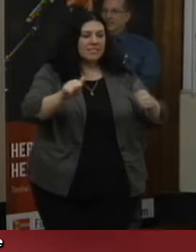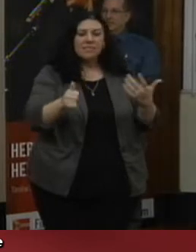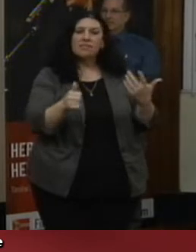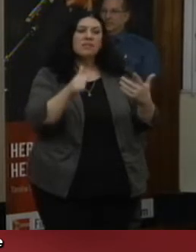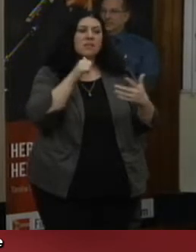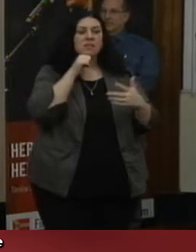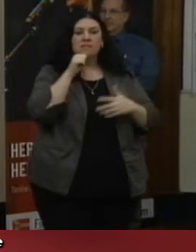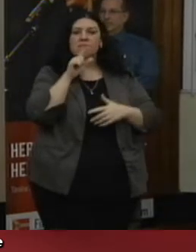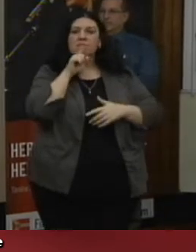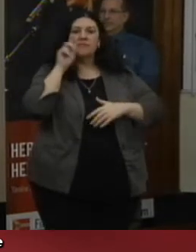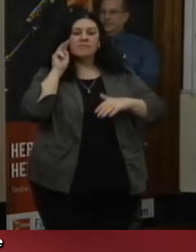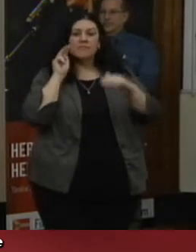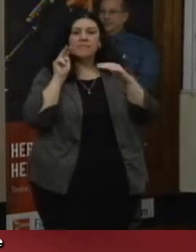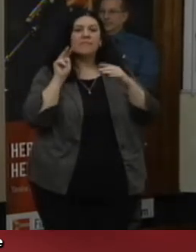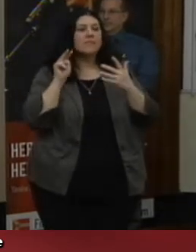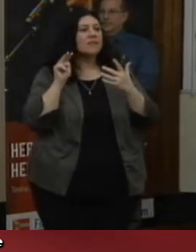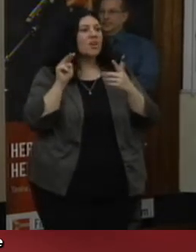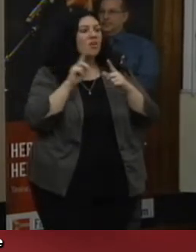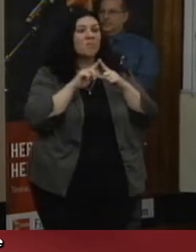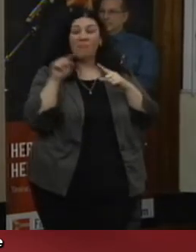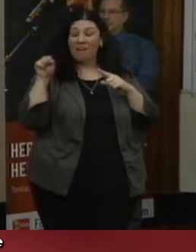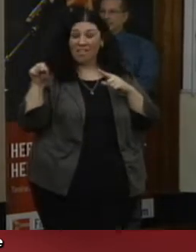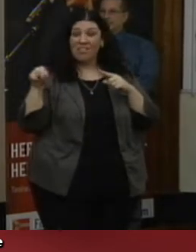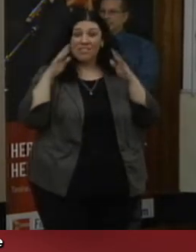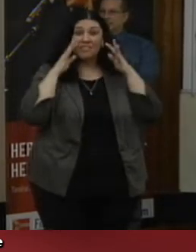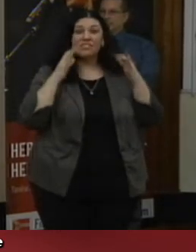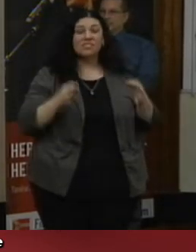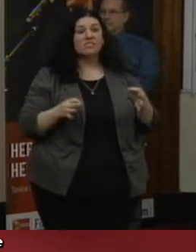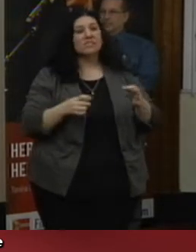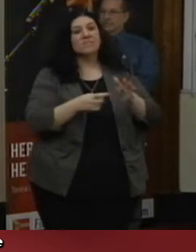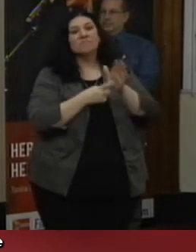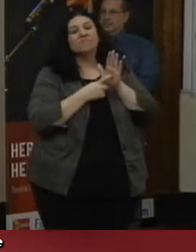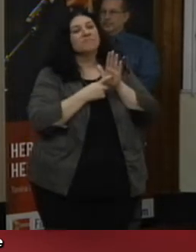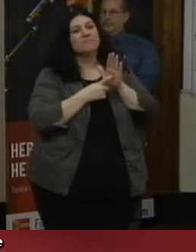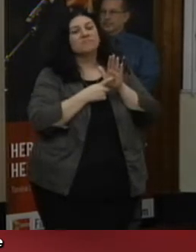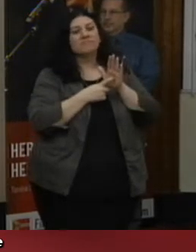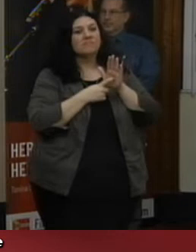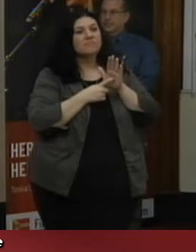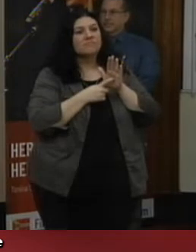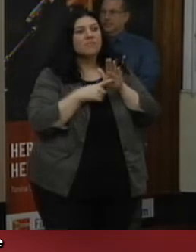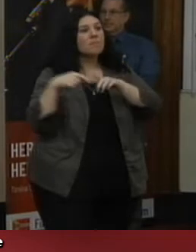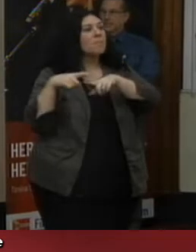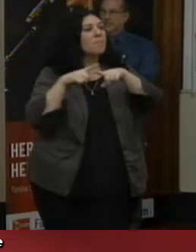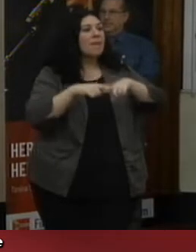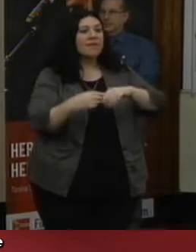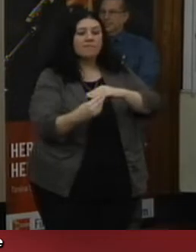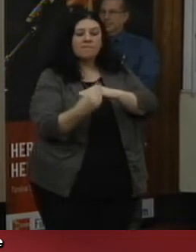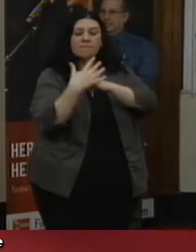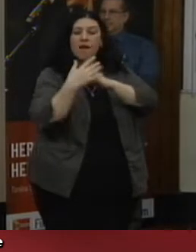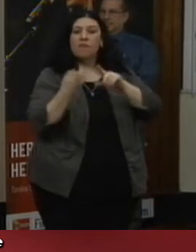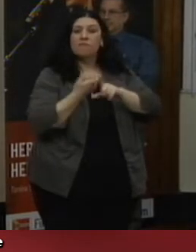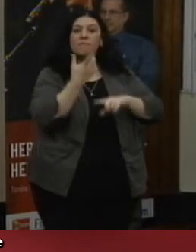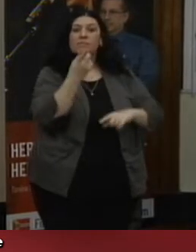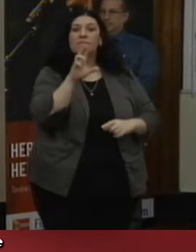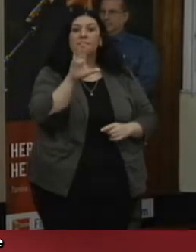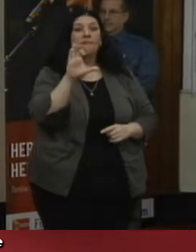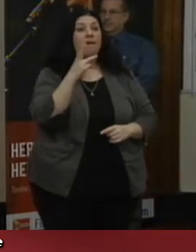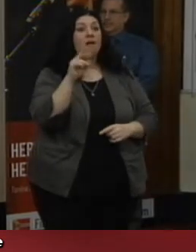but I truly believe this action is necessary based on the advice from Dr.